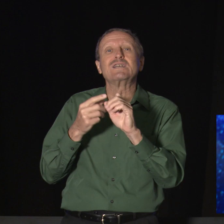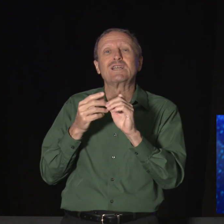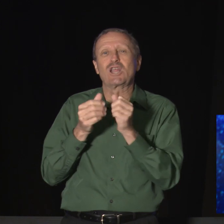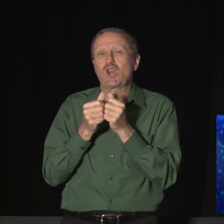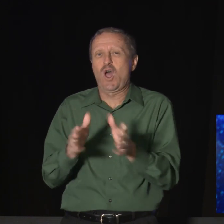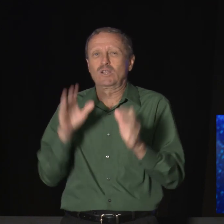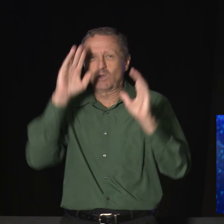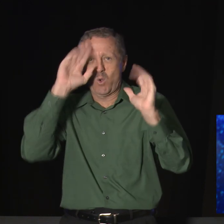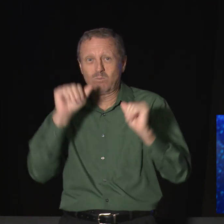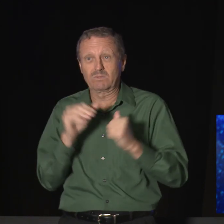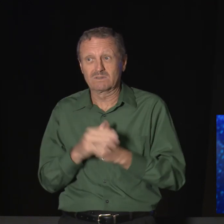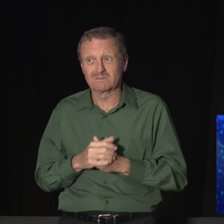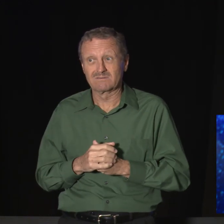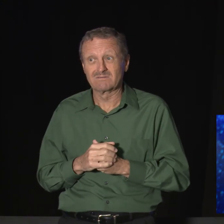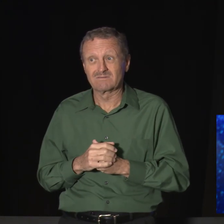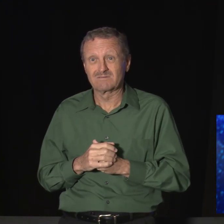hope.